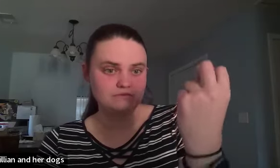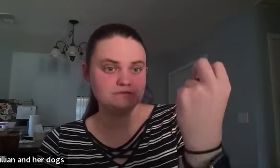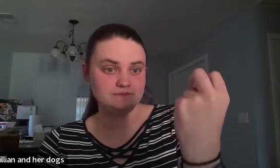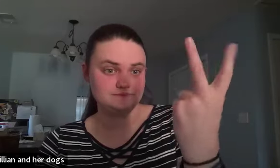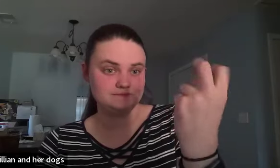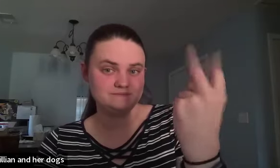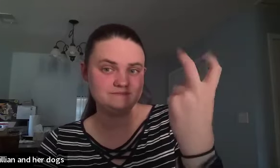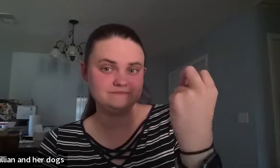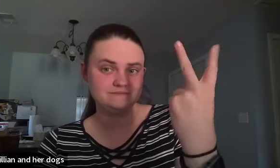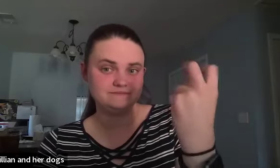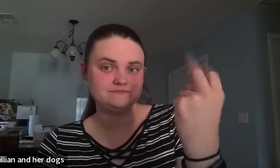12,